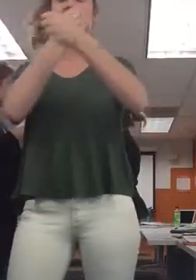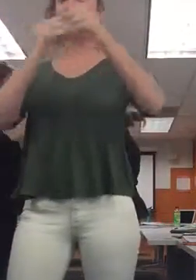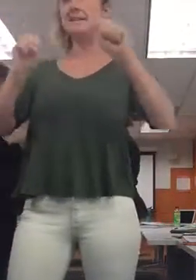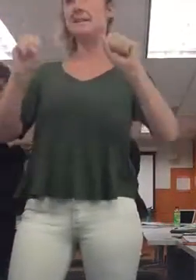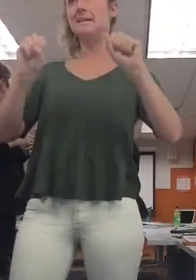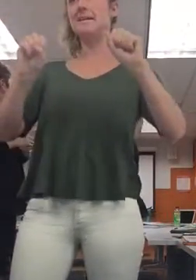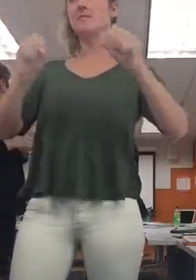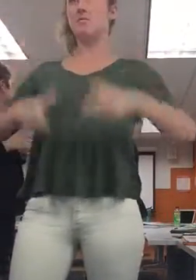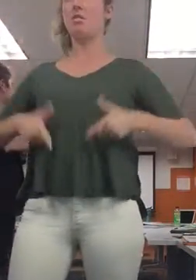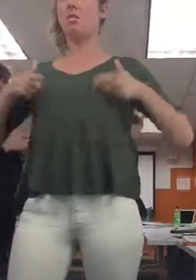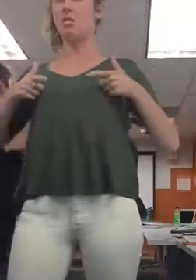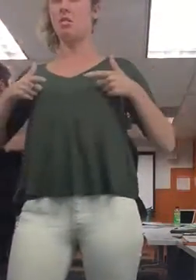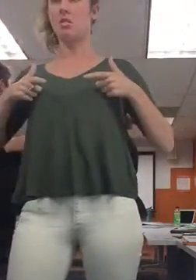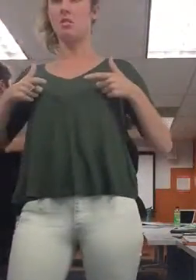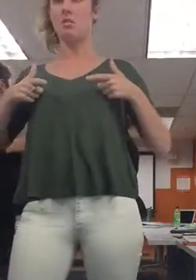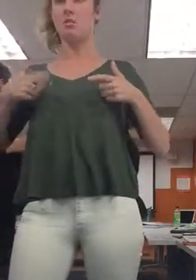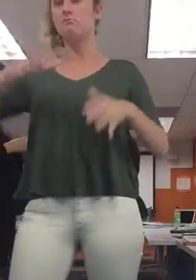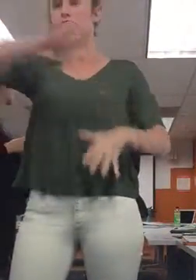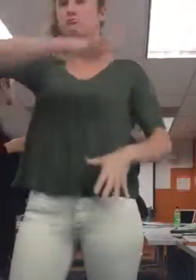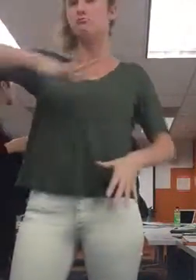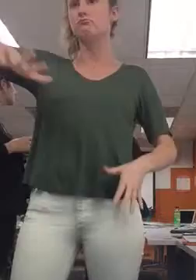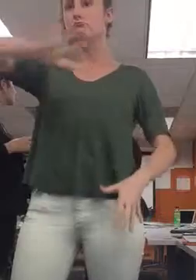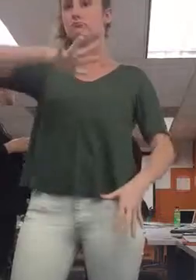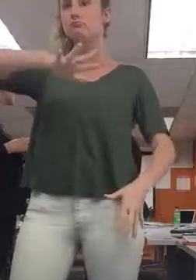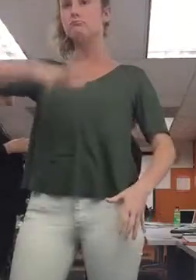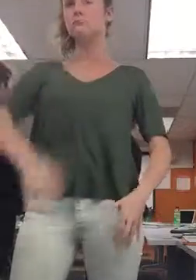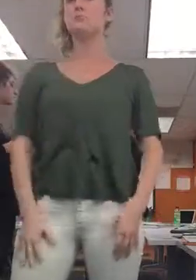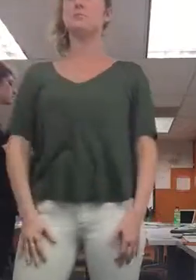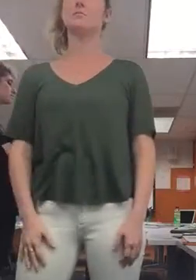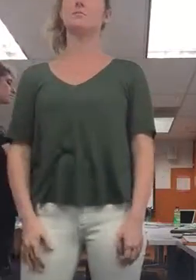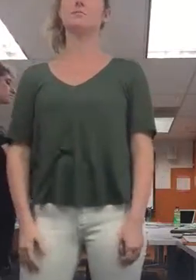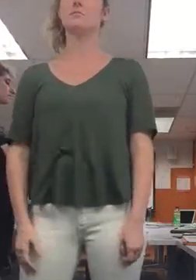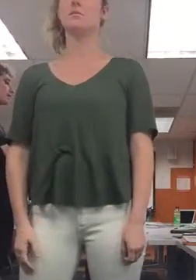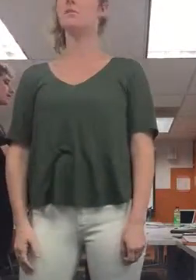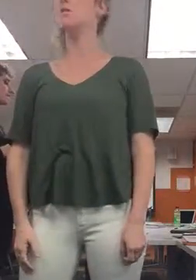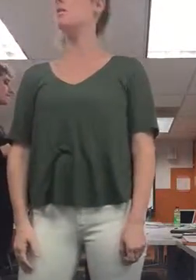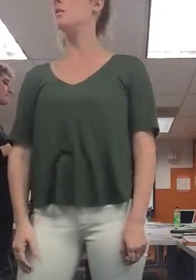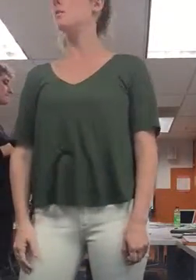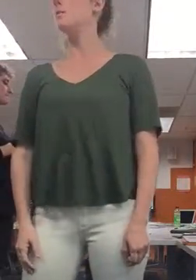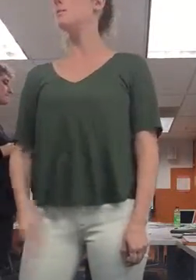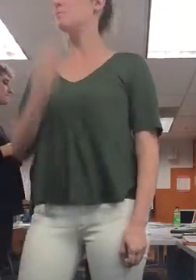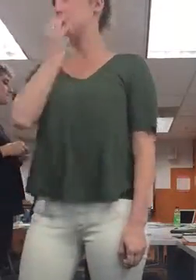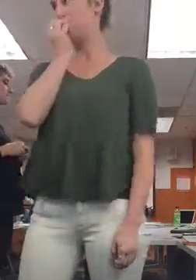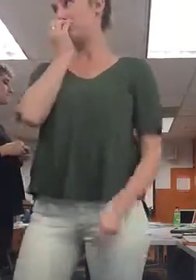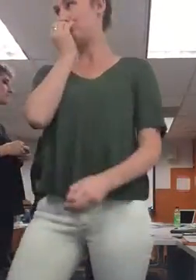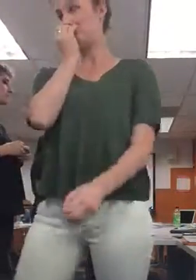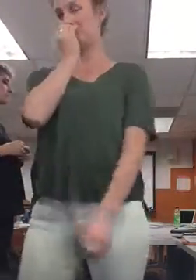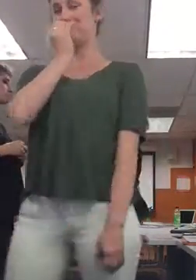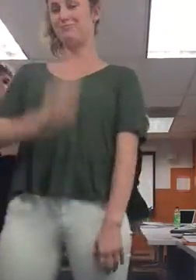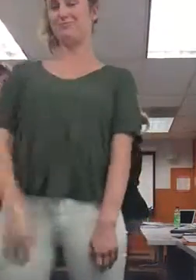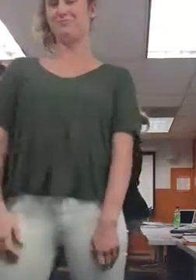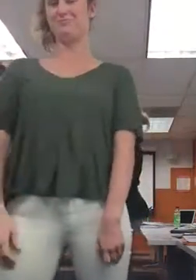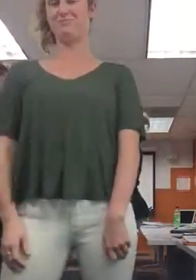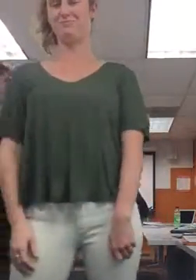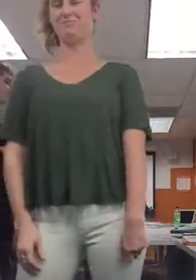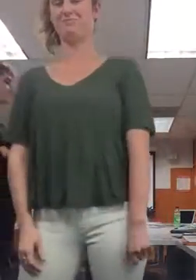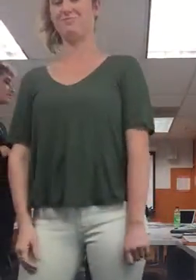Moreover, our environmental laws were lax, and factories were often located next to residential neighborhoods.